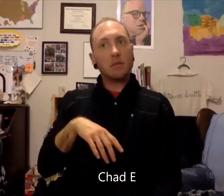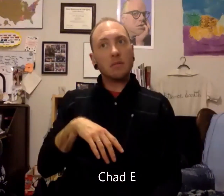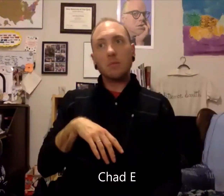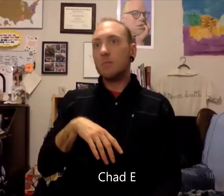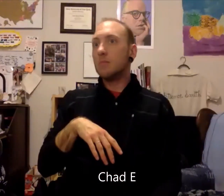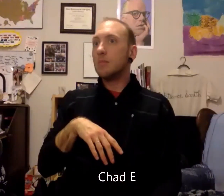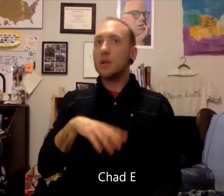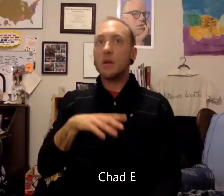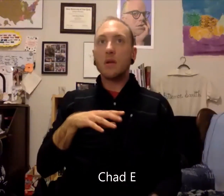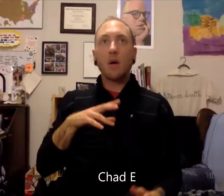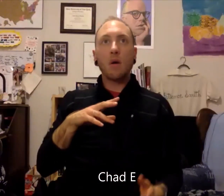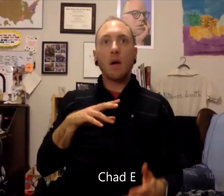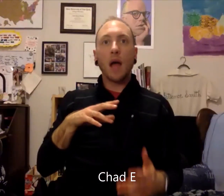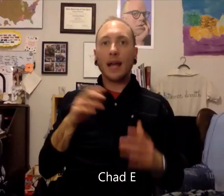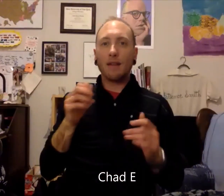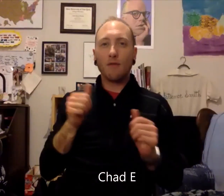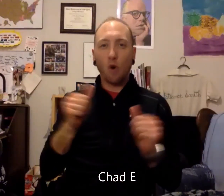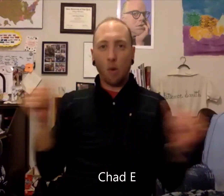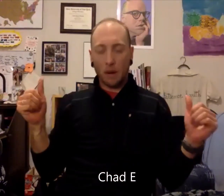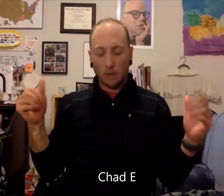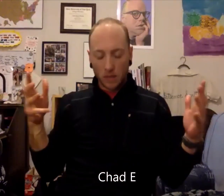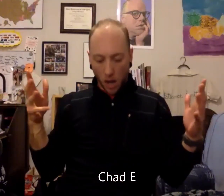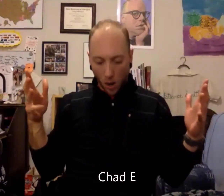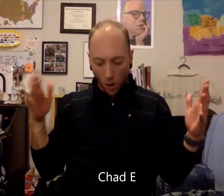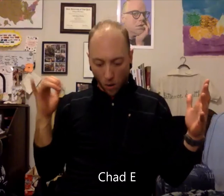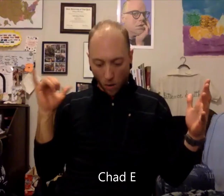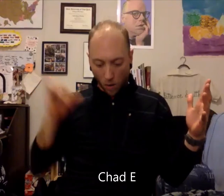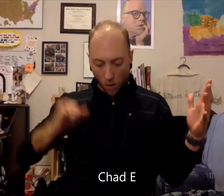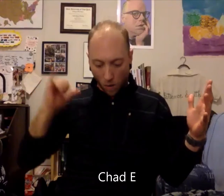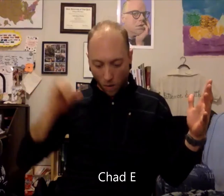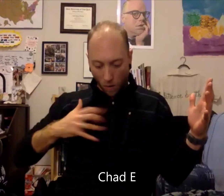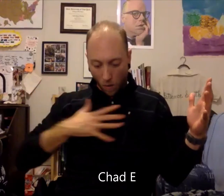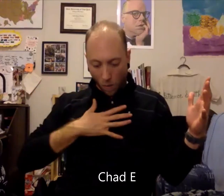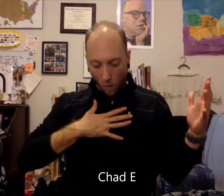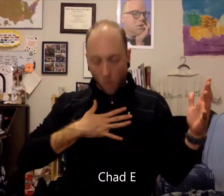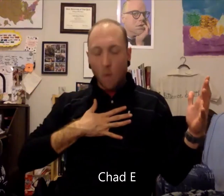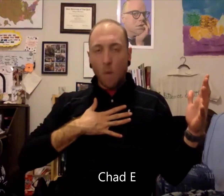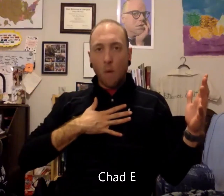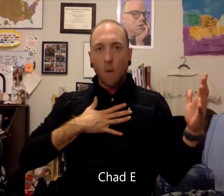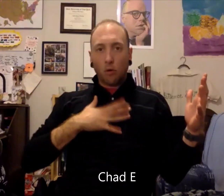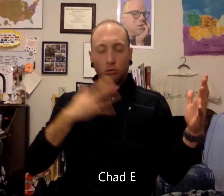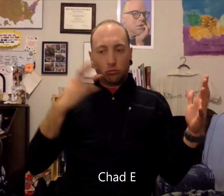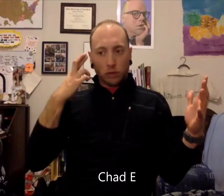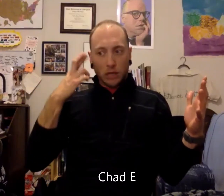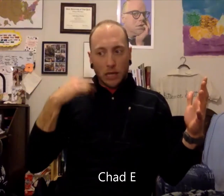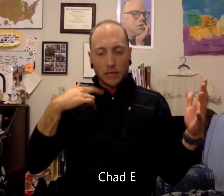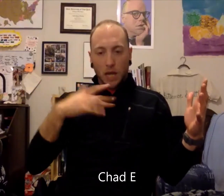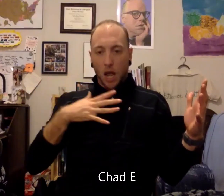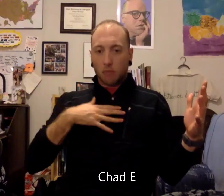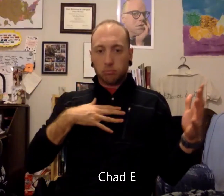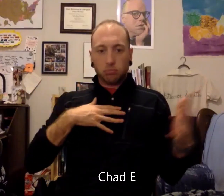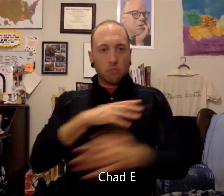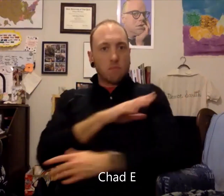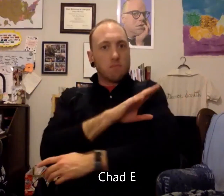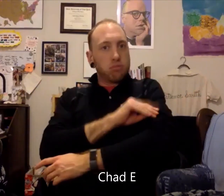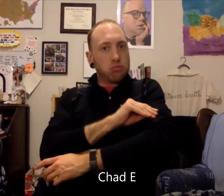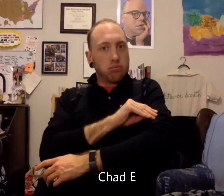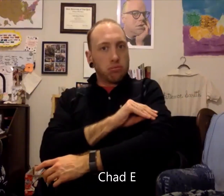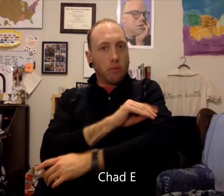that was in me, knowing that I was just as powerless over it as I was alcohol. And so asking God for the willingness to let